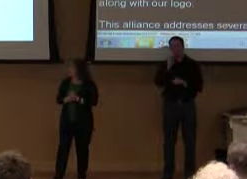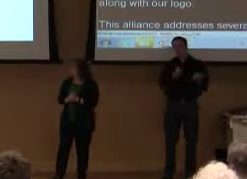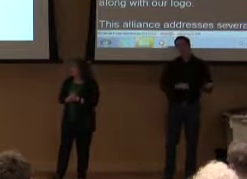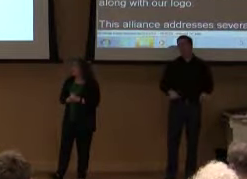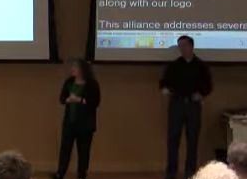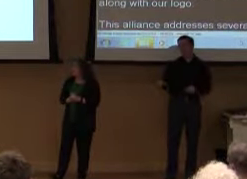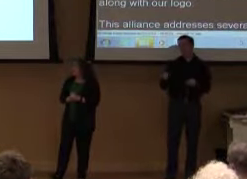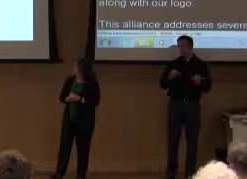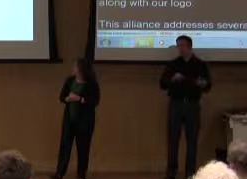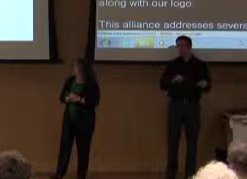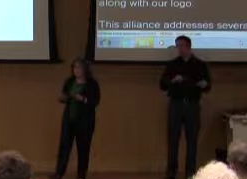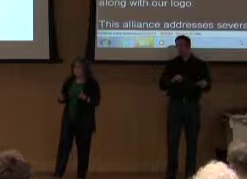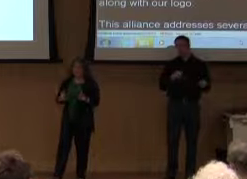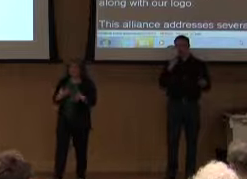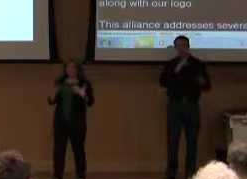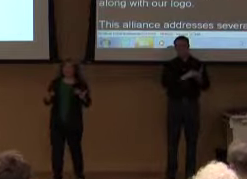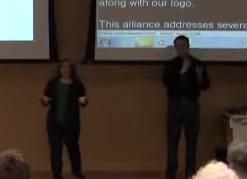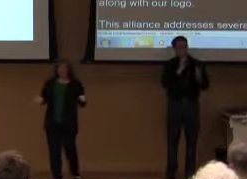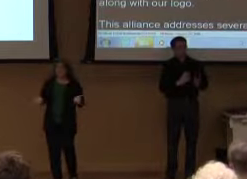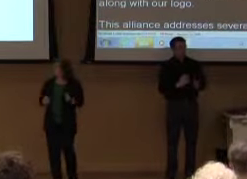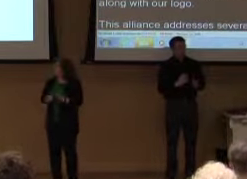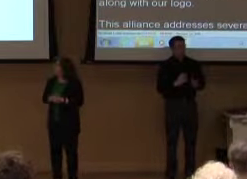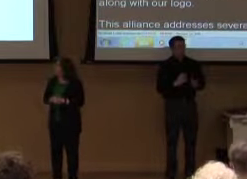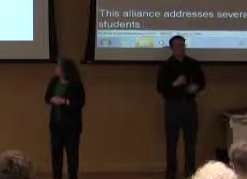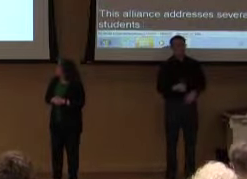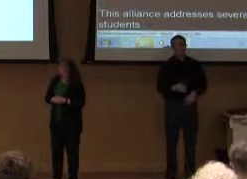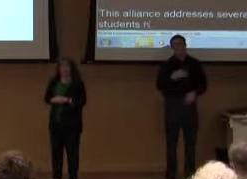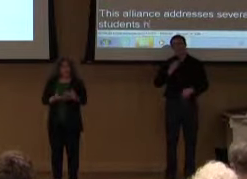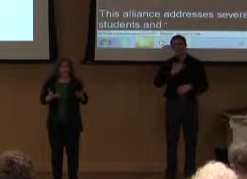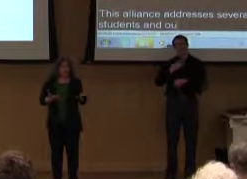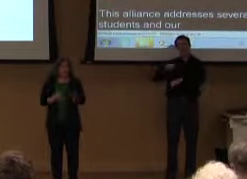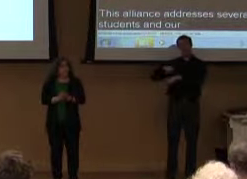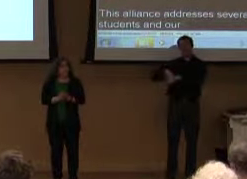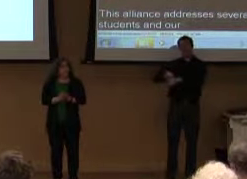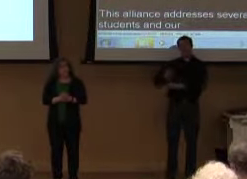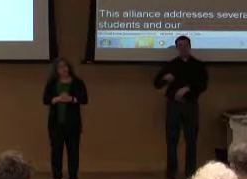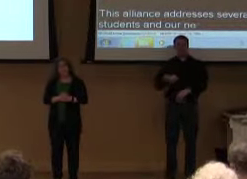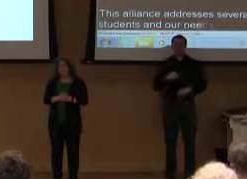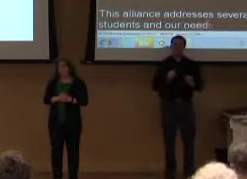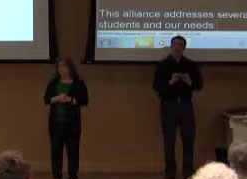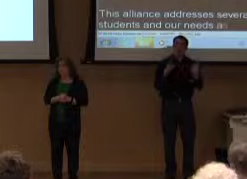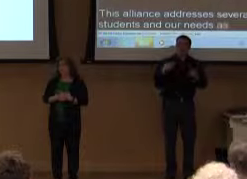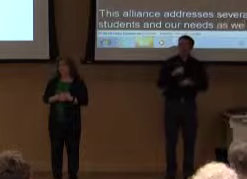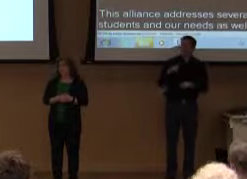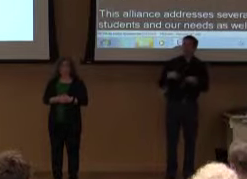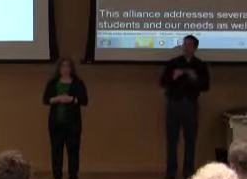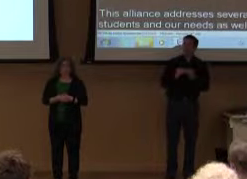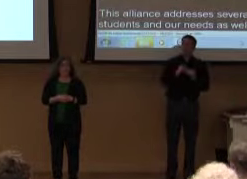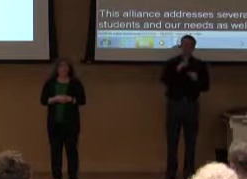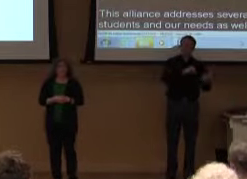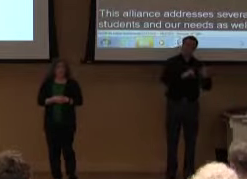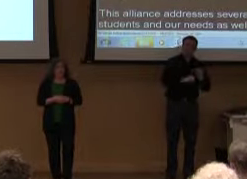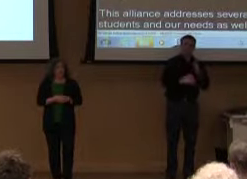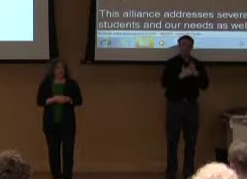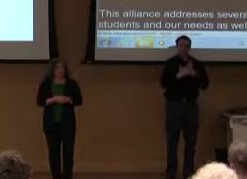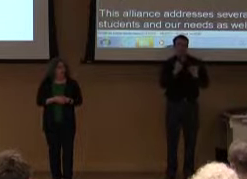challenges of students and our nation as well. Obviously, we need more science, technology, engineering,